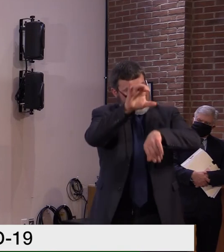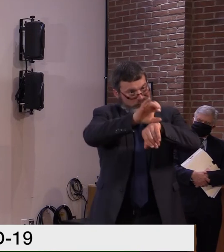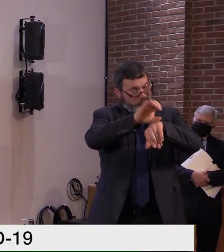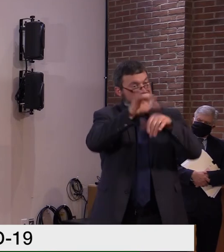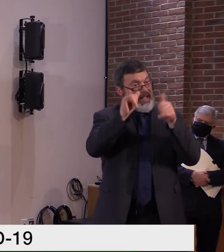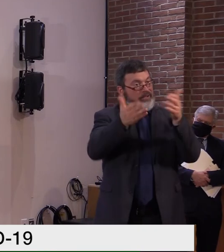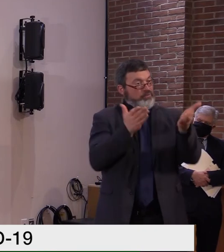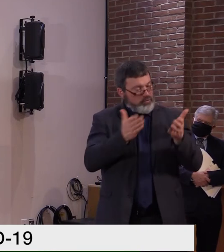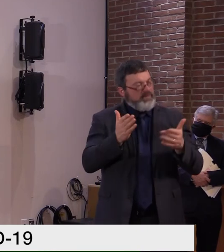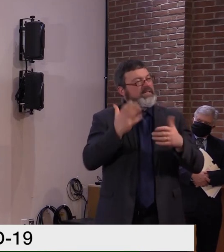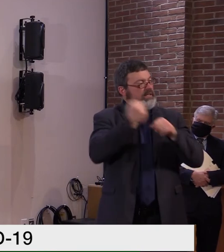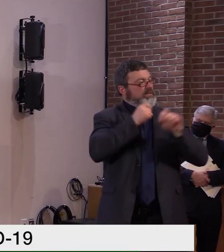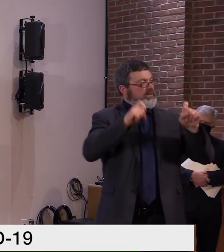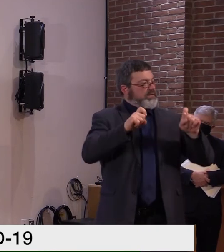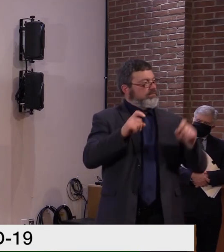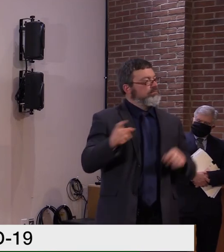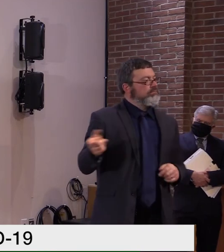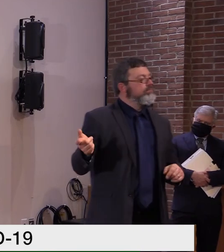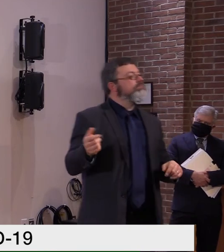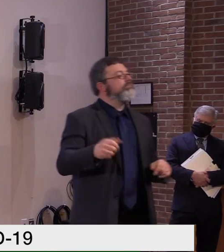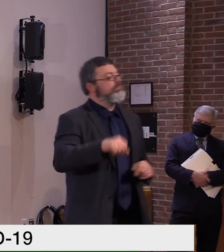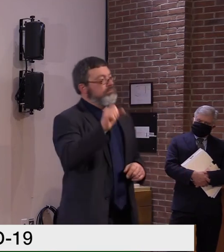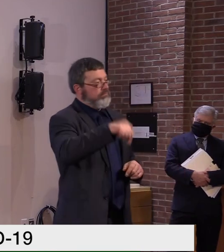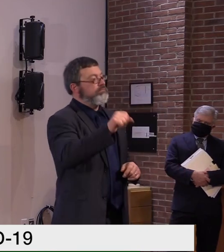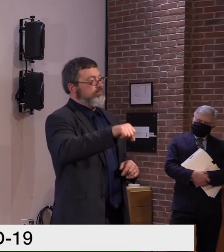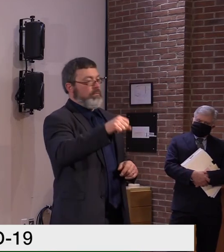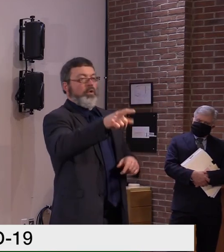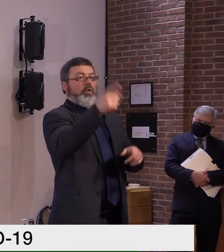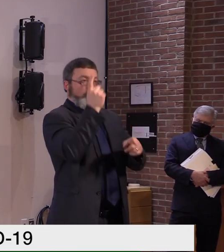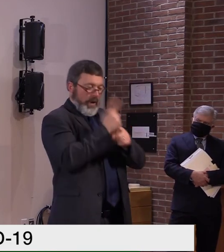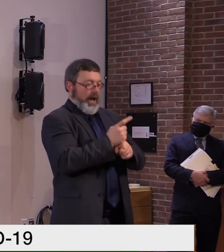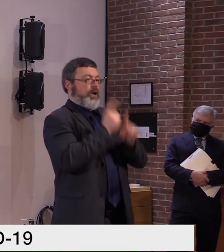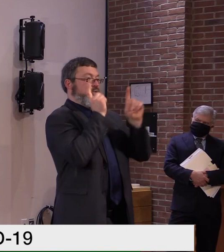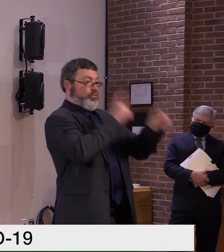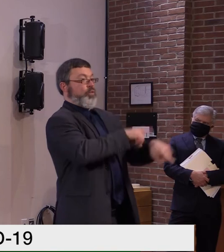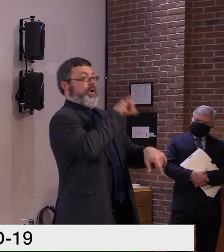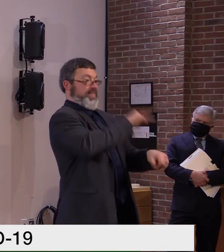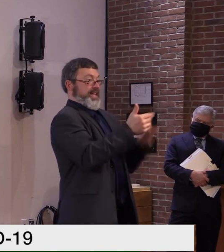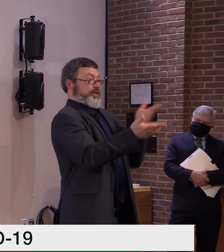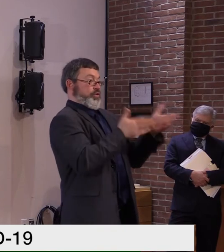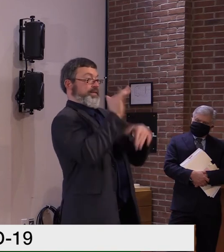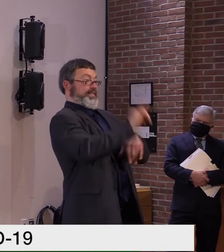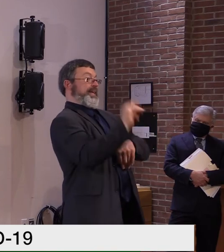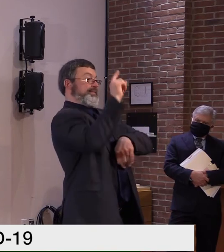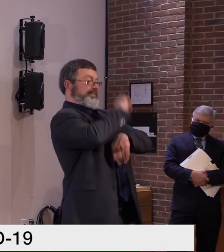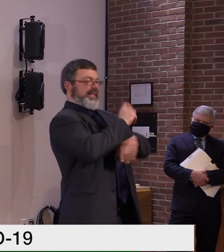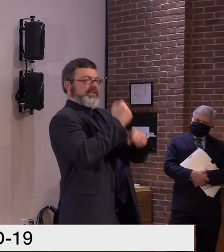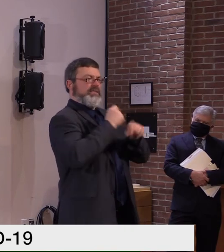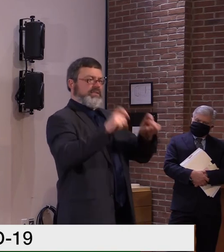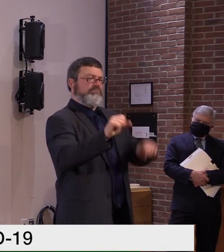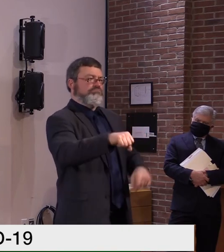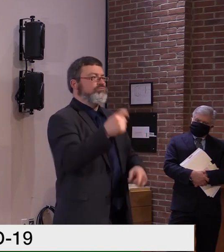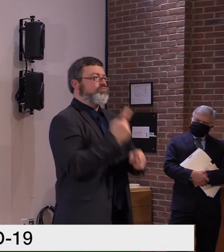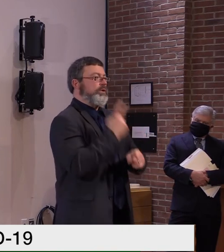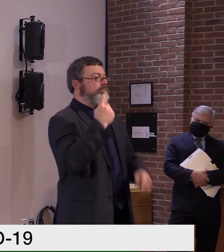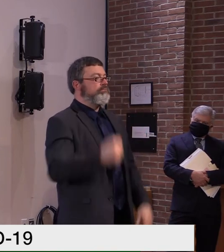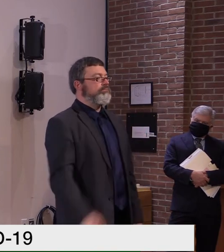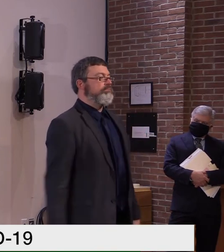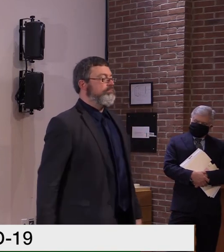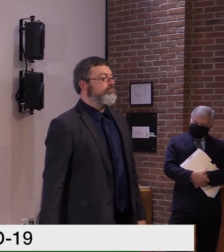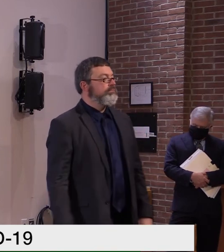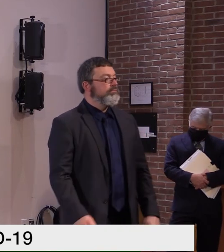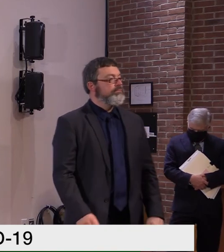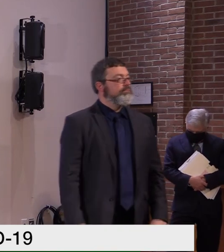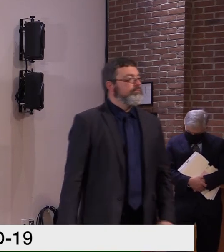And are there any further considerations going on at this point in terms of, you know, should the